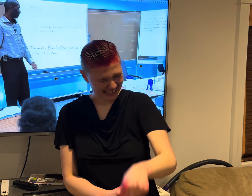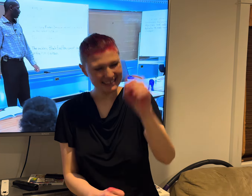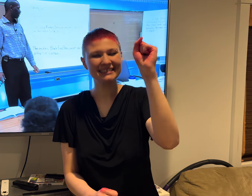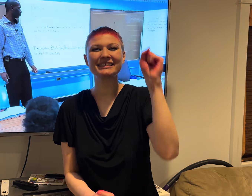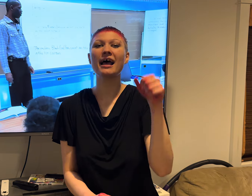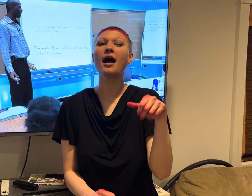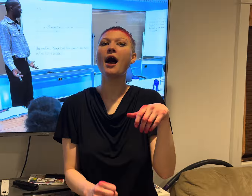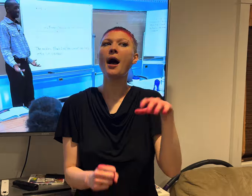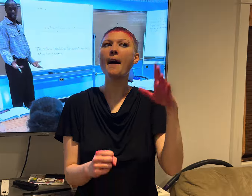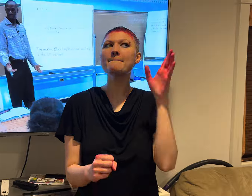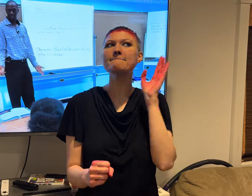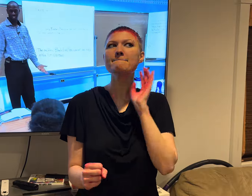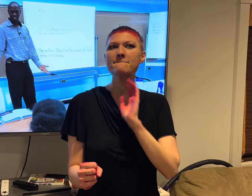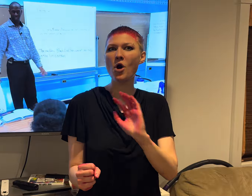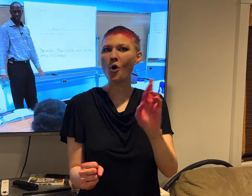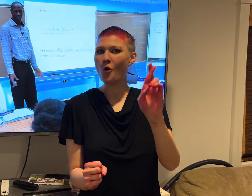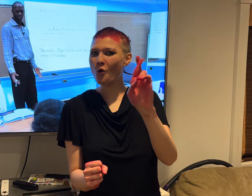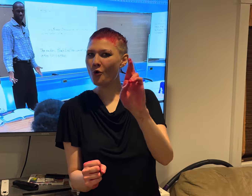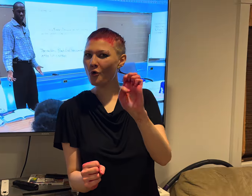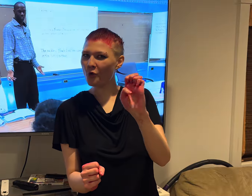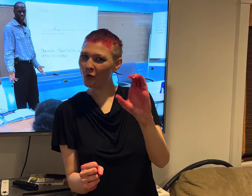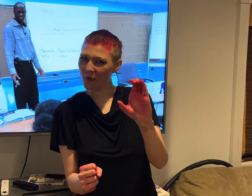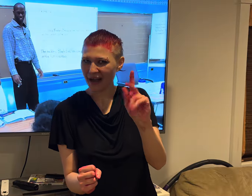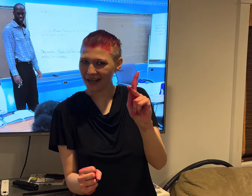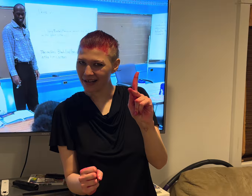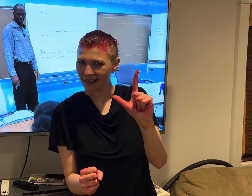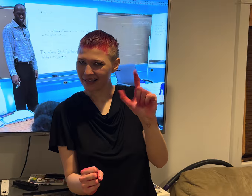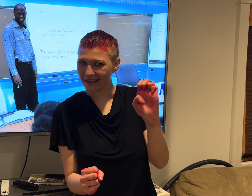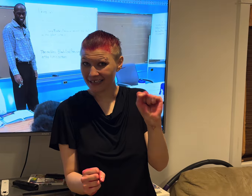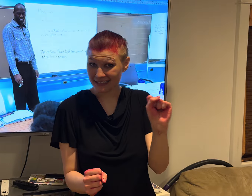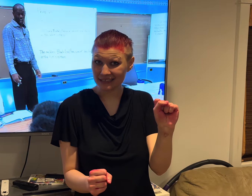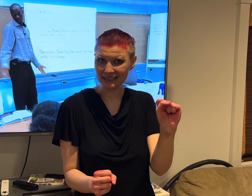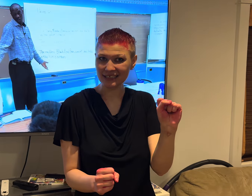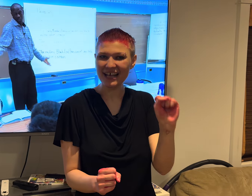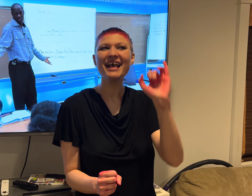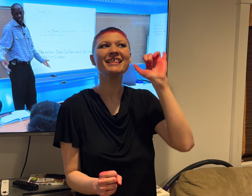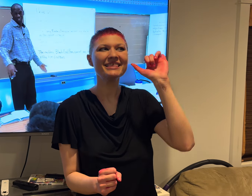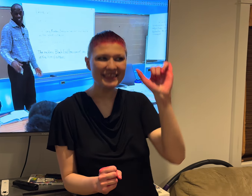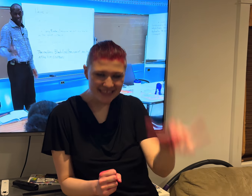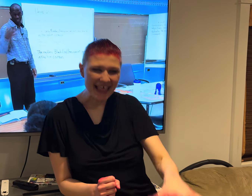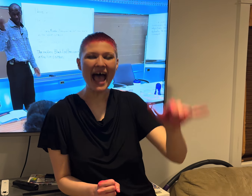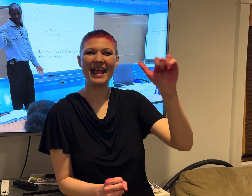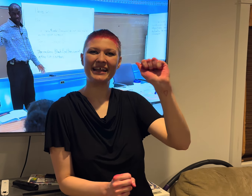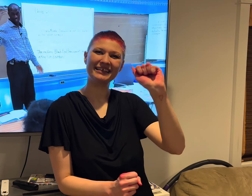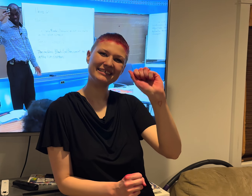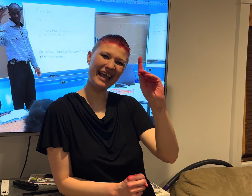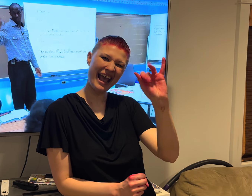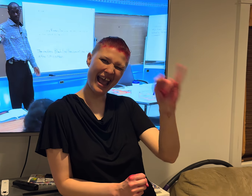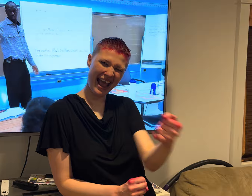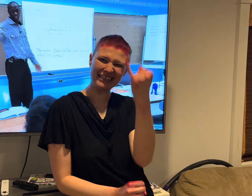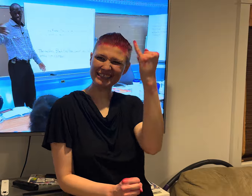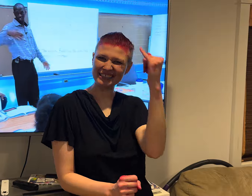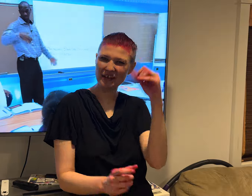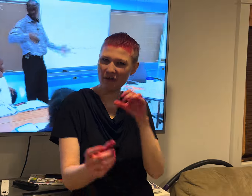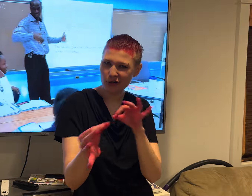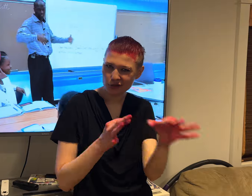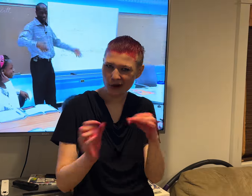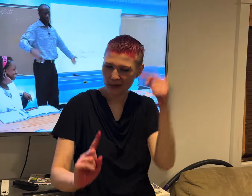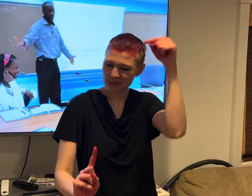said it was reckless. I don't know what they did that was so reckless. I don't know. It's up to you to continue talking